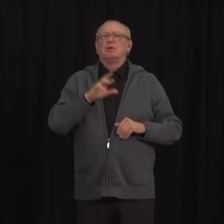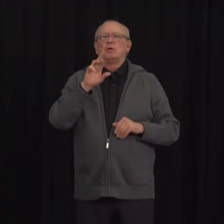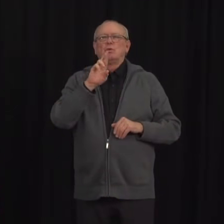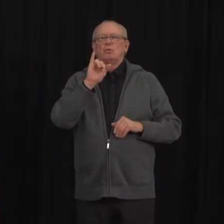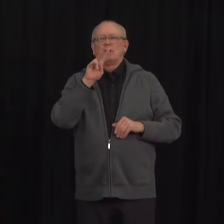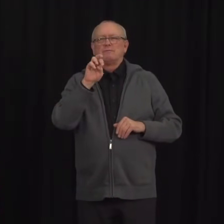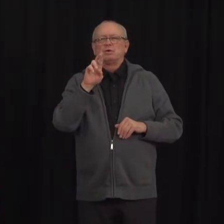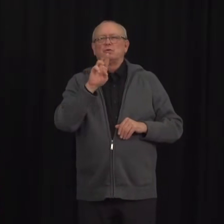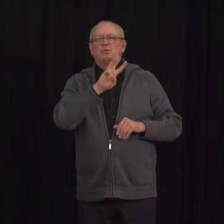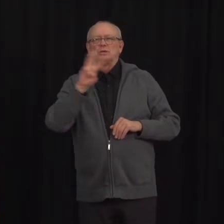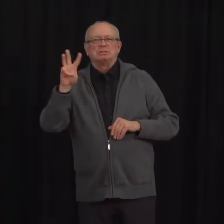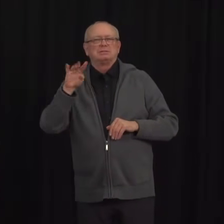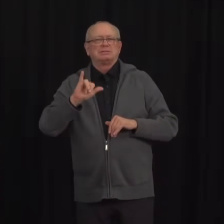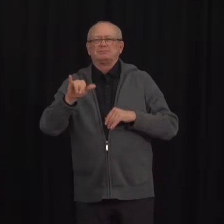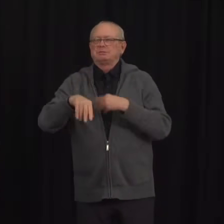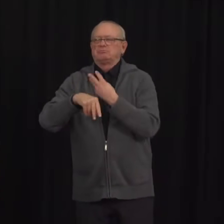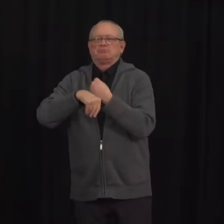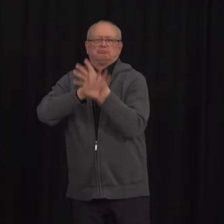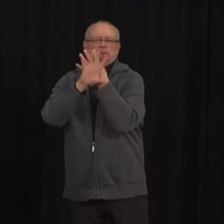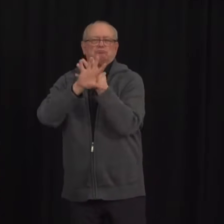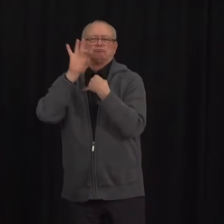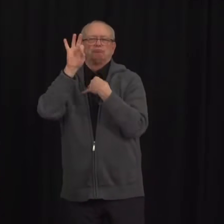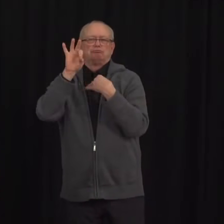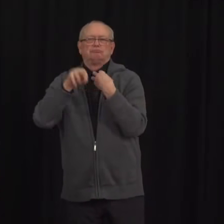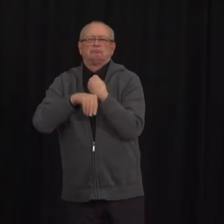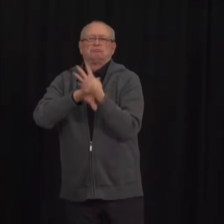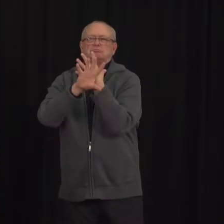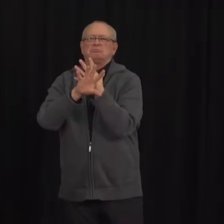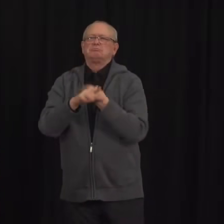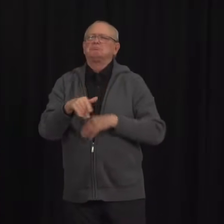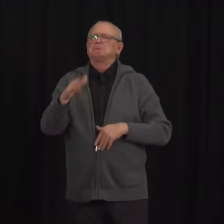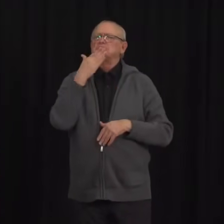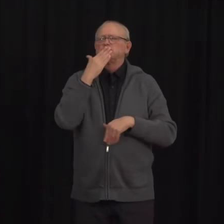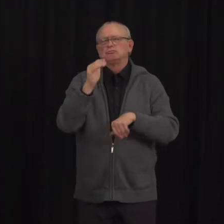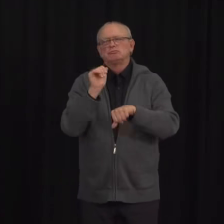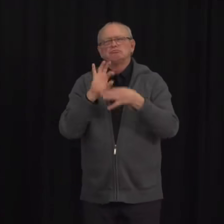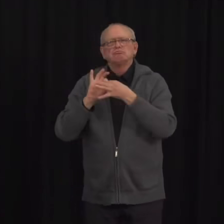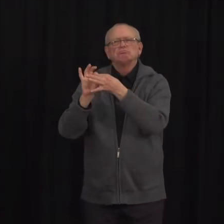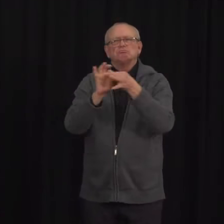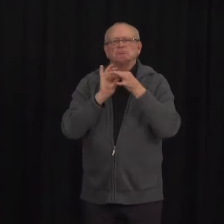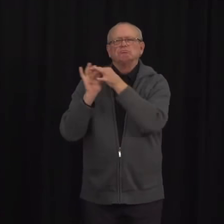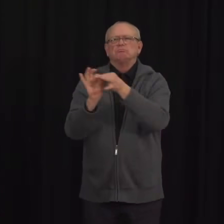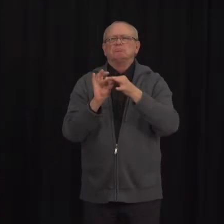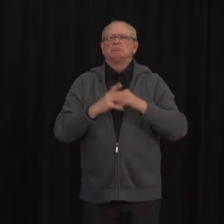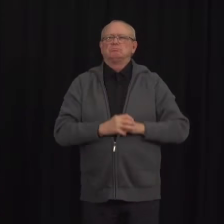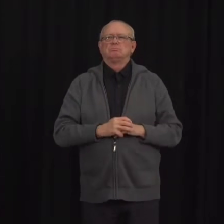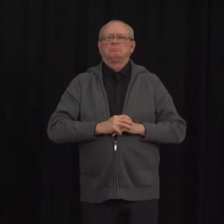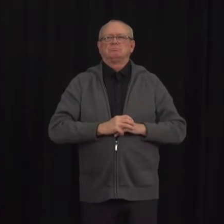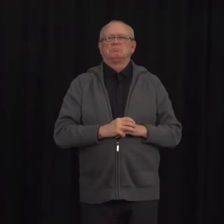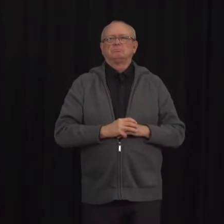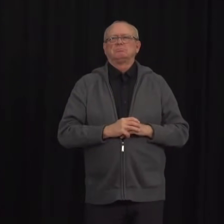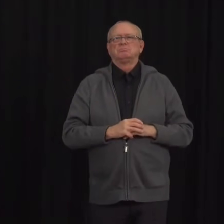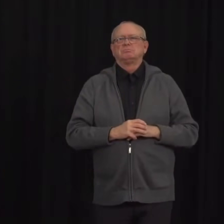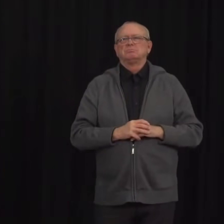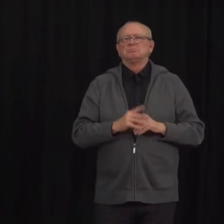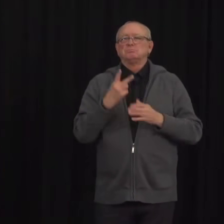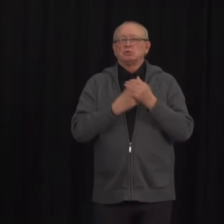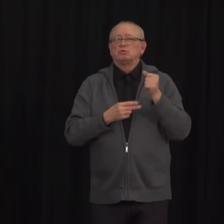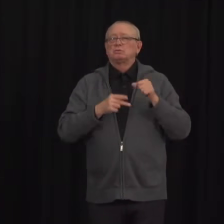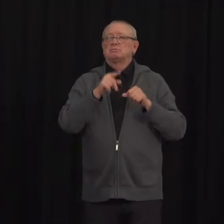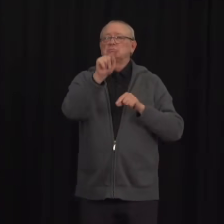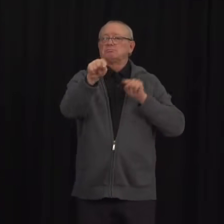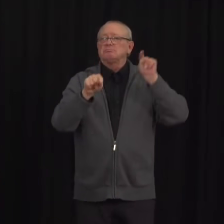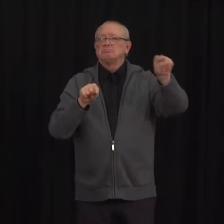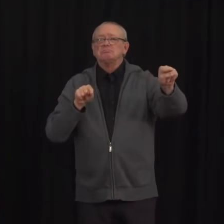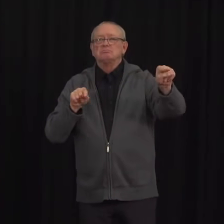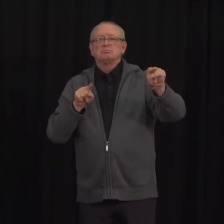what they did, but did remarkable things to protect their communities. Both of the examples I mentioned responded to the enhanced measures and made decisions that